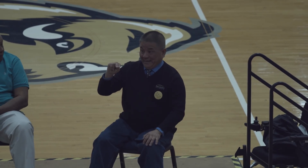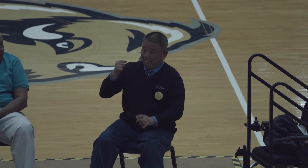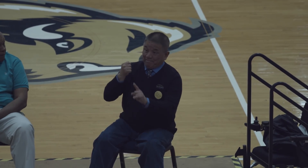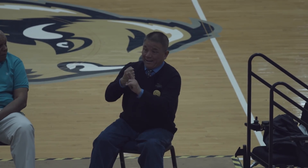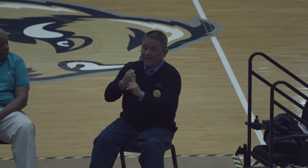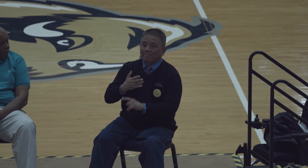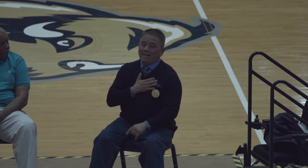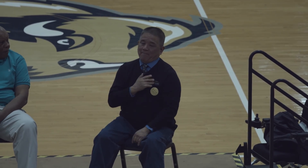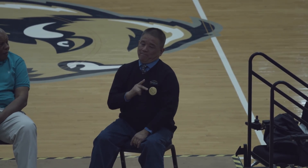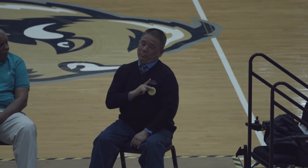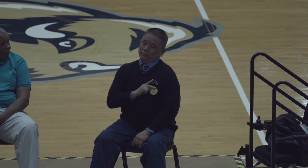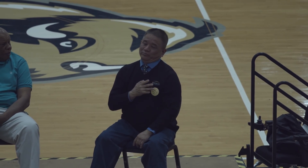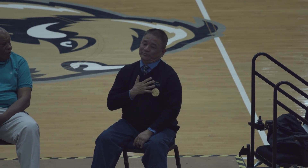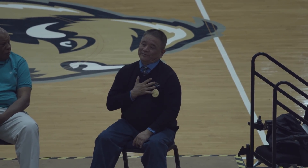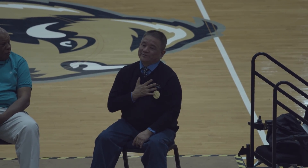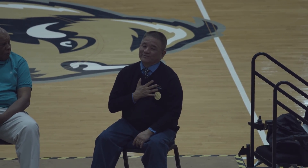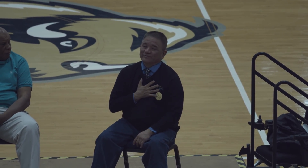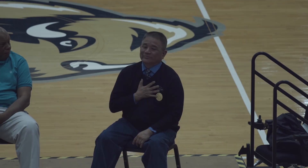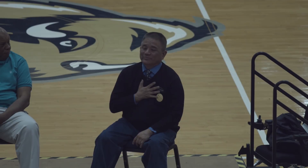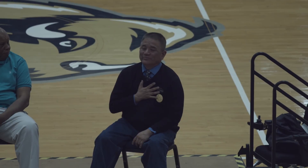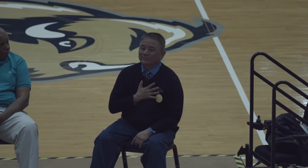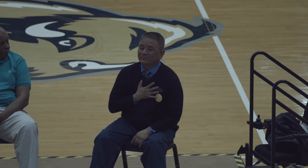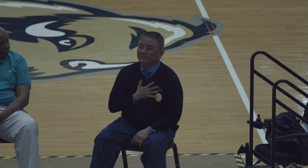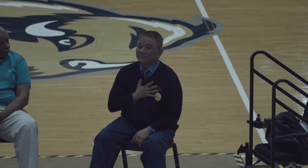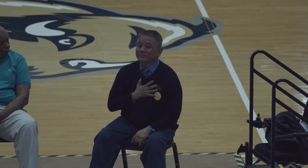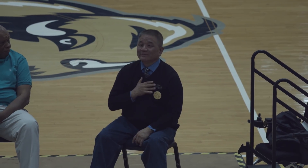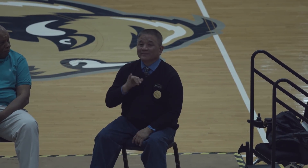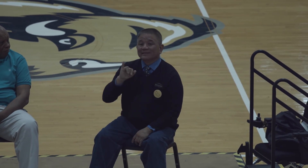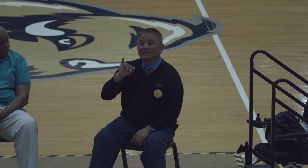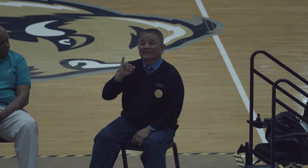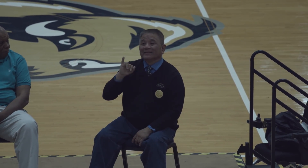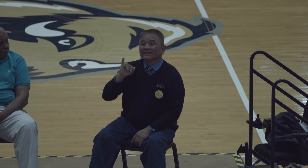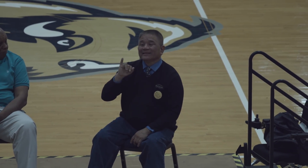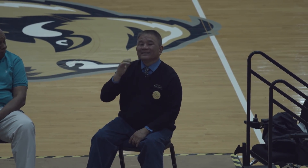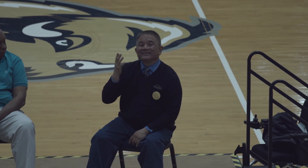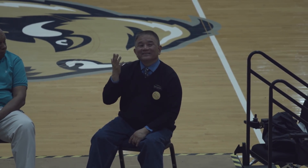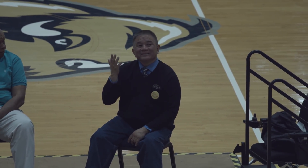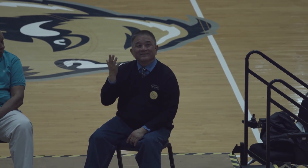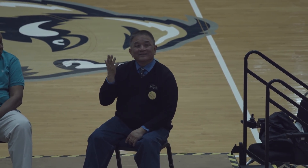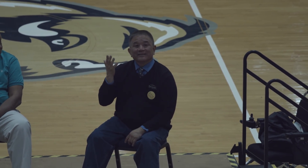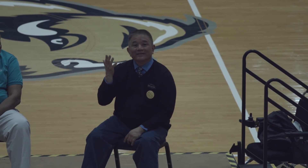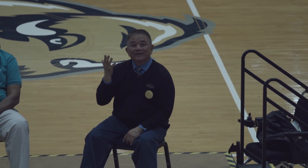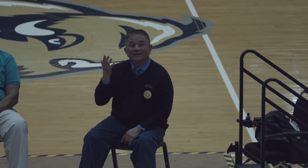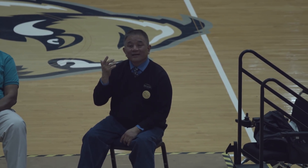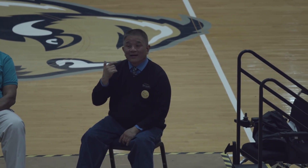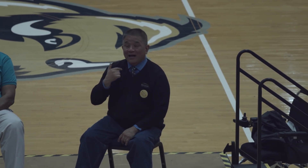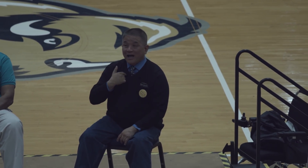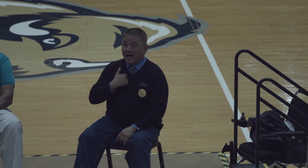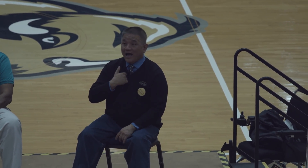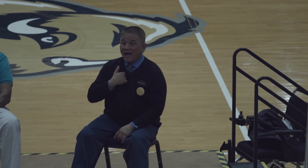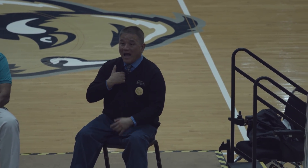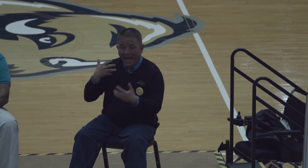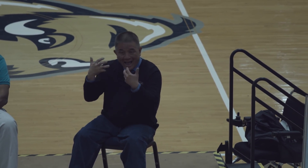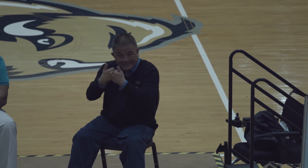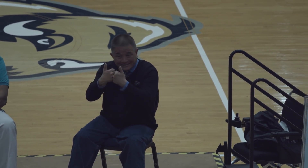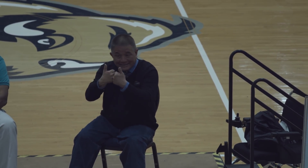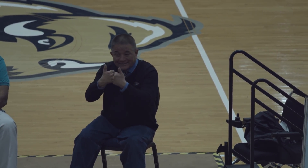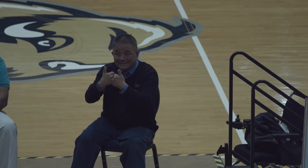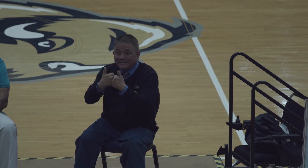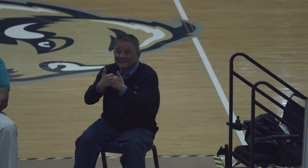Well, Deaf President Now has affected me personally, absolutely. Because I